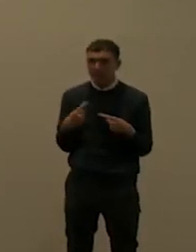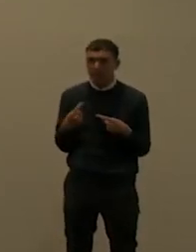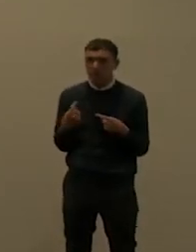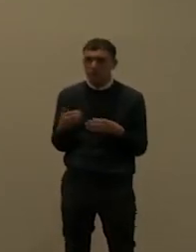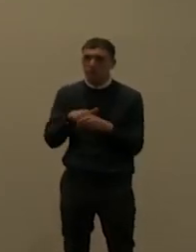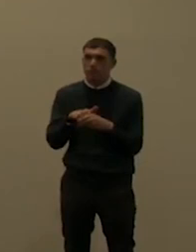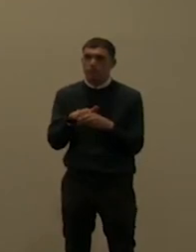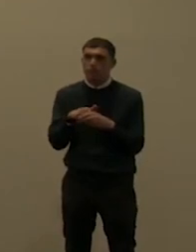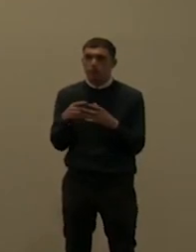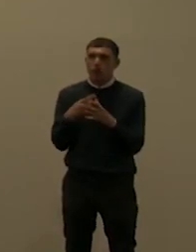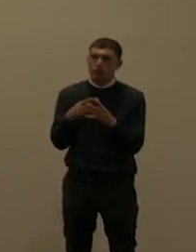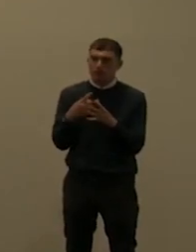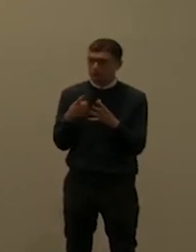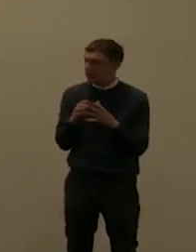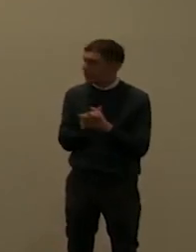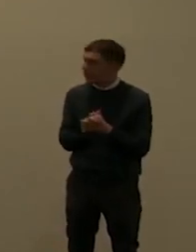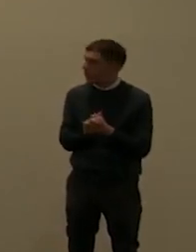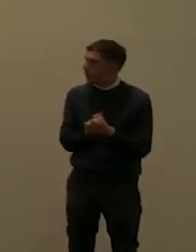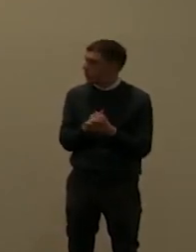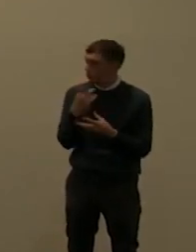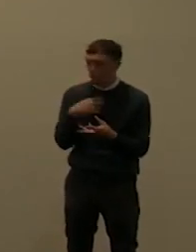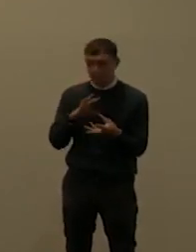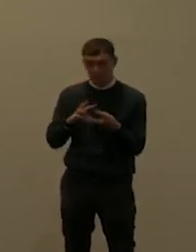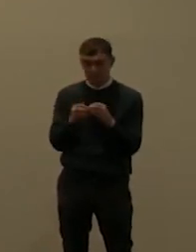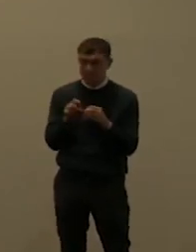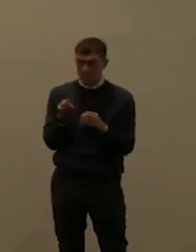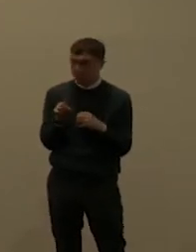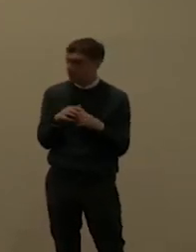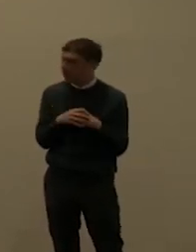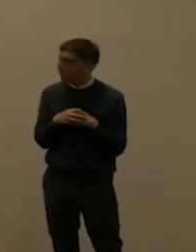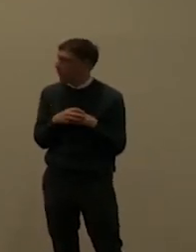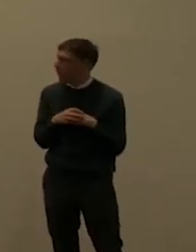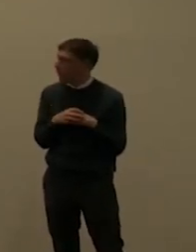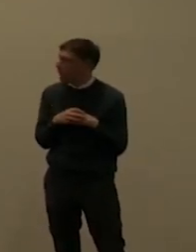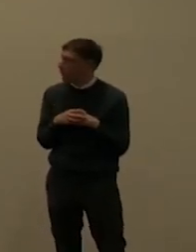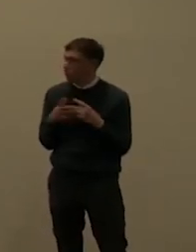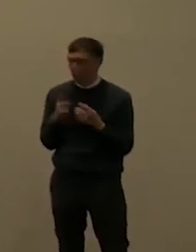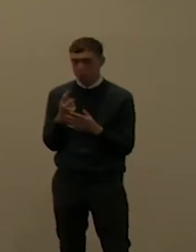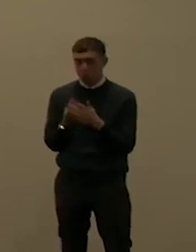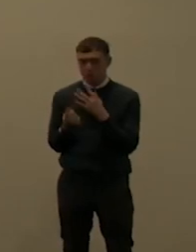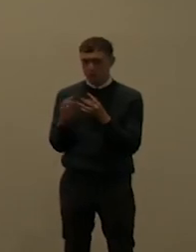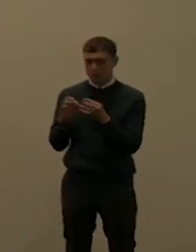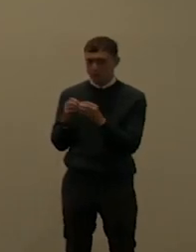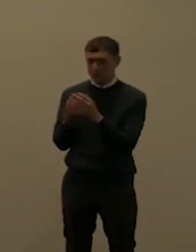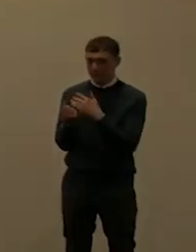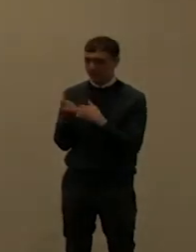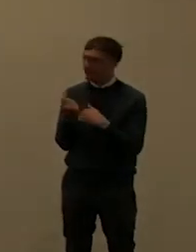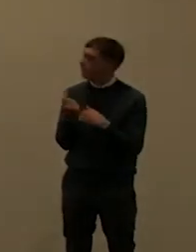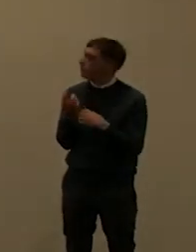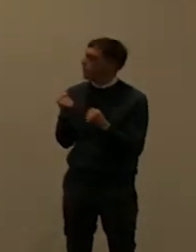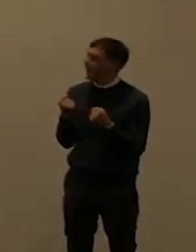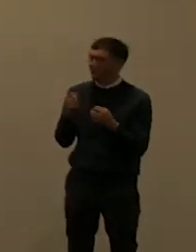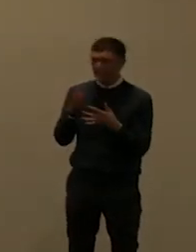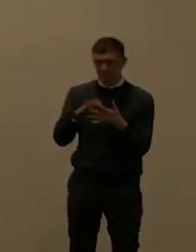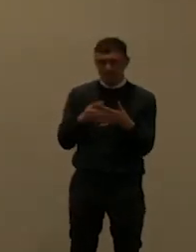implement automation. So my whole configuration here is not manually configured. So I have here a template in